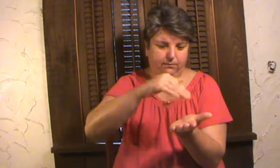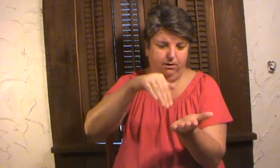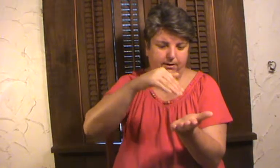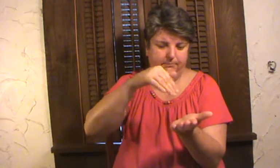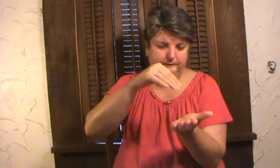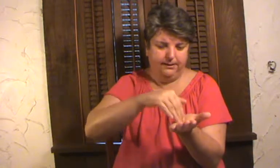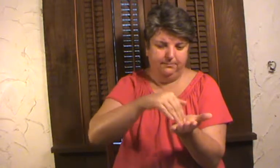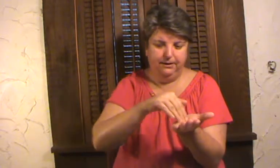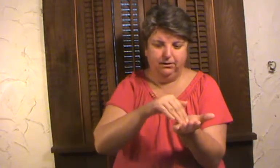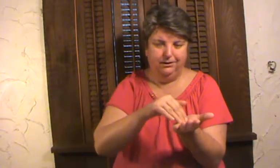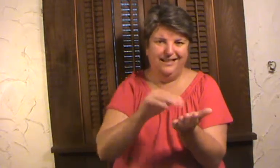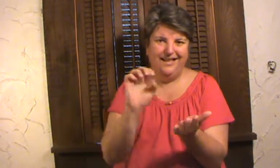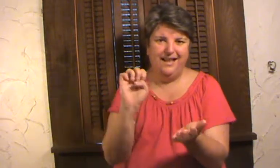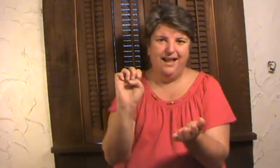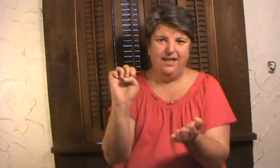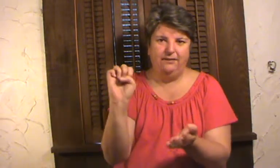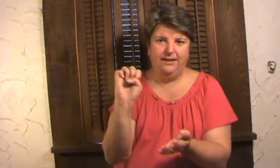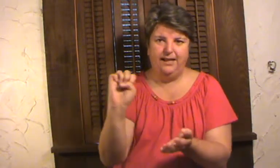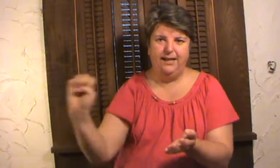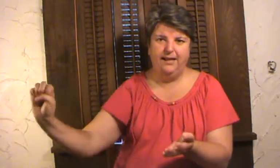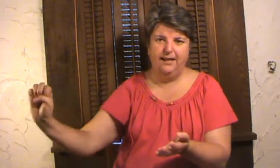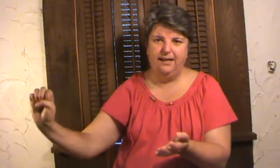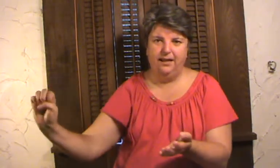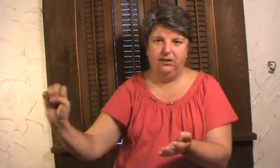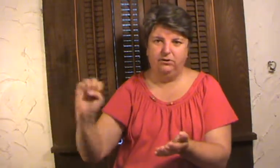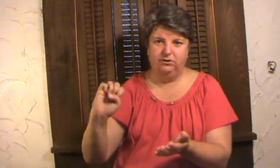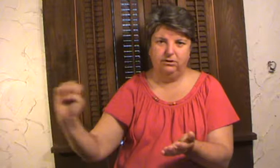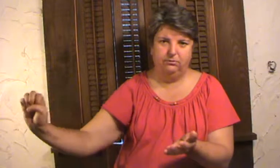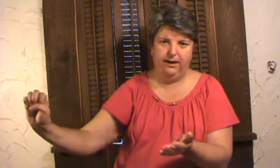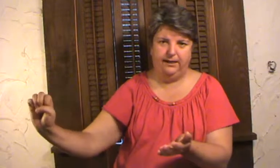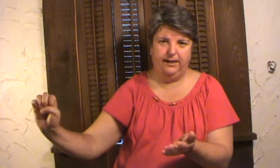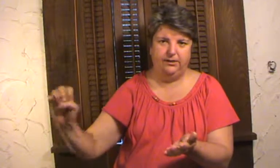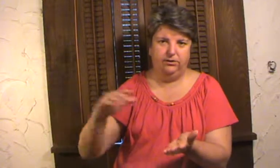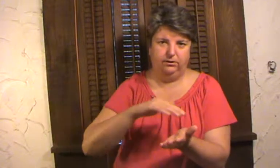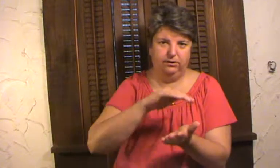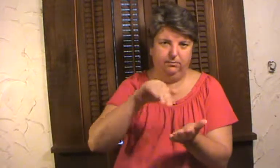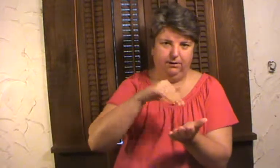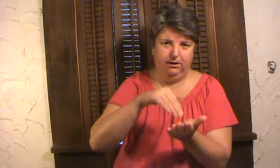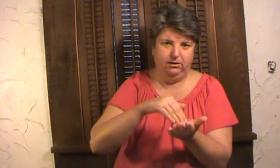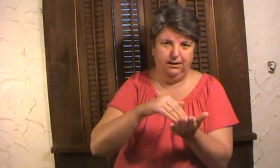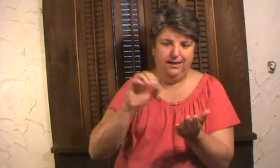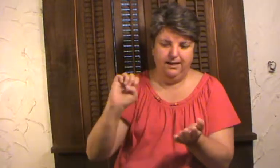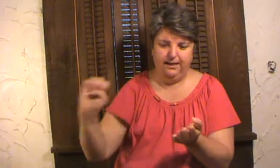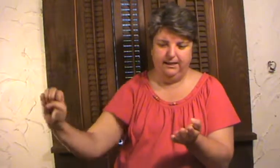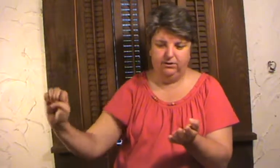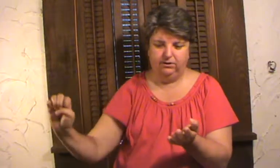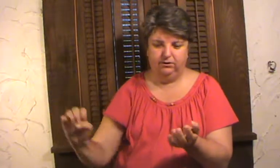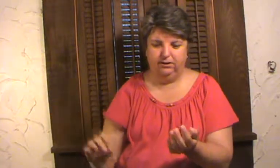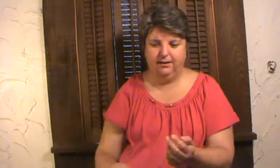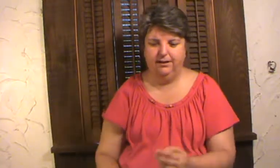palm. So it's middle, and you have an E, and you go to the right. Eastern. So Middle Eastern.